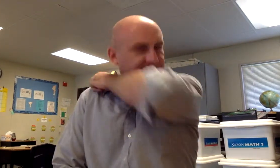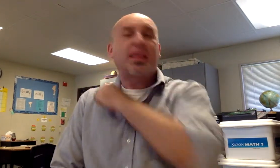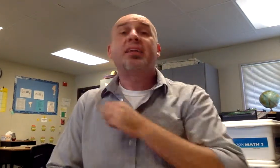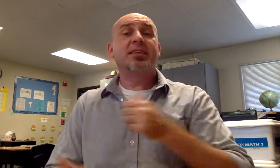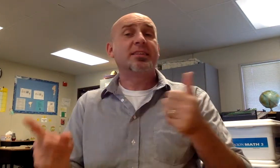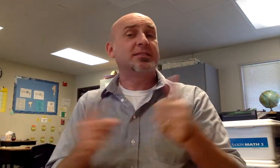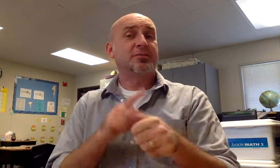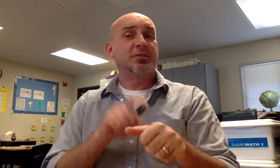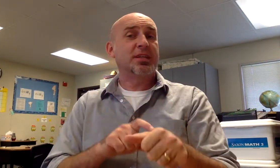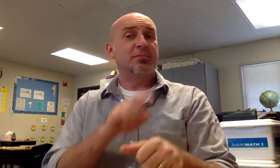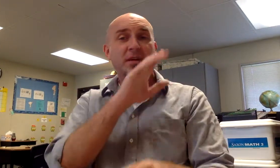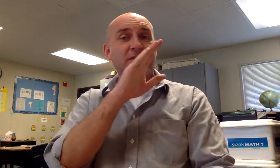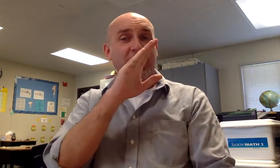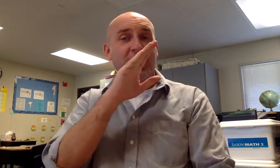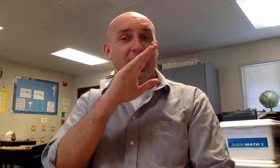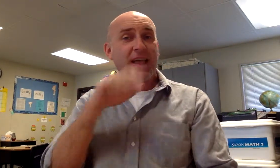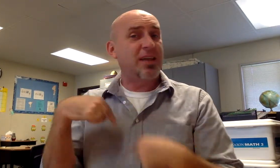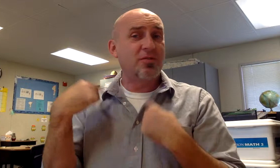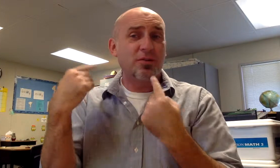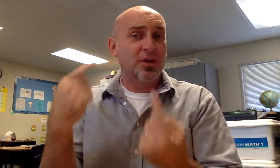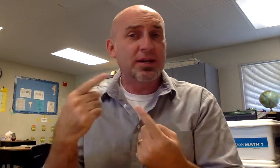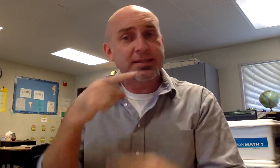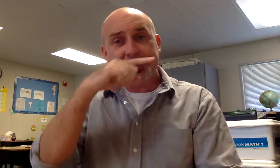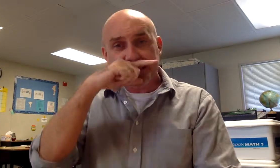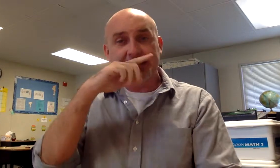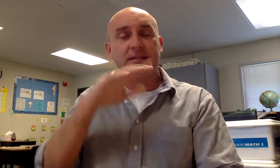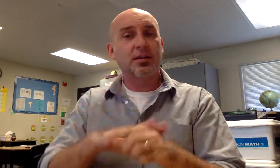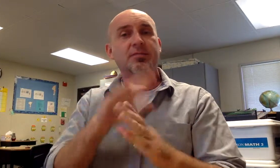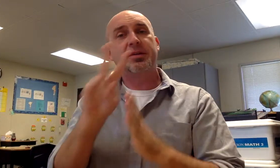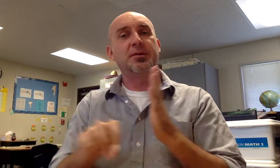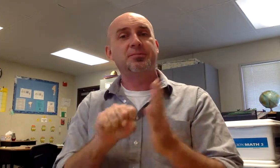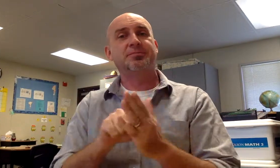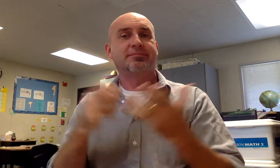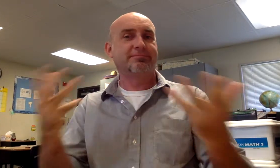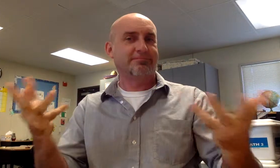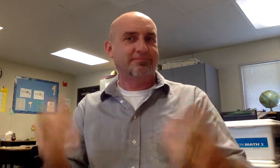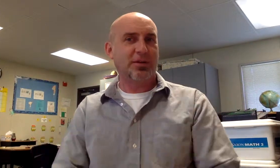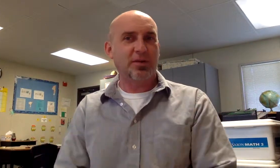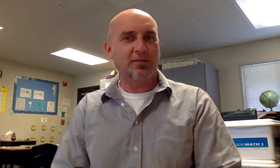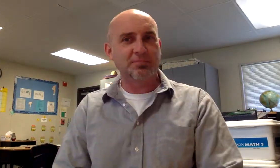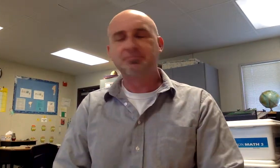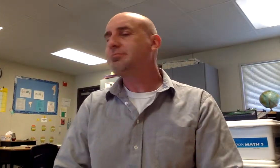I think that's the first time I've ever sneezed on a video. There you have it.